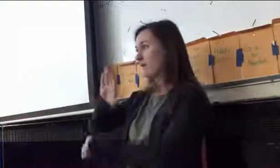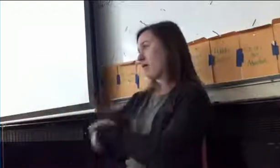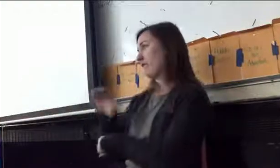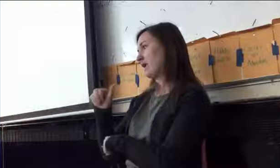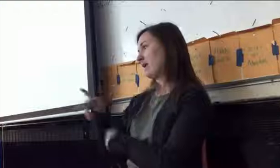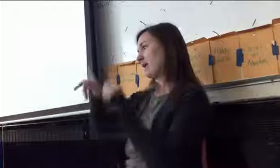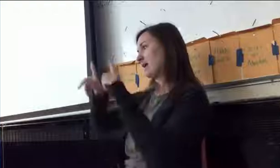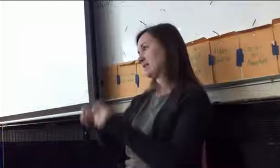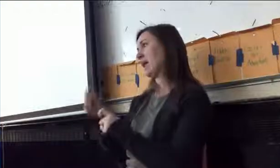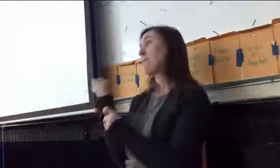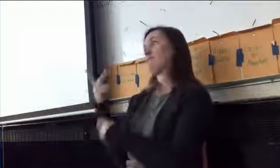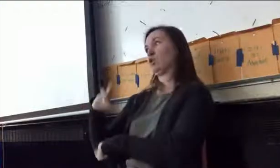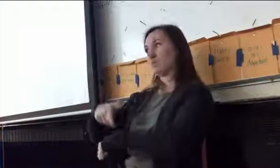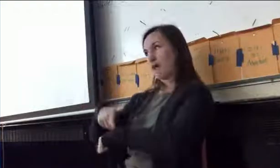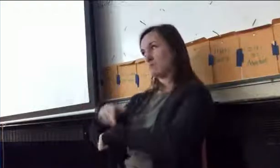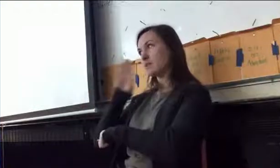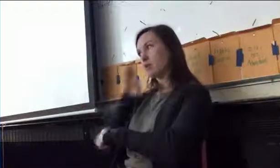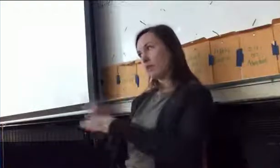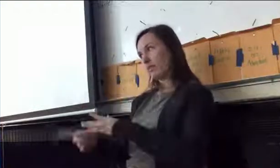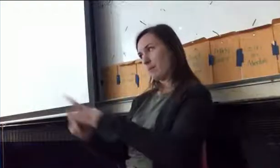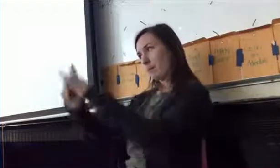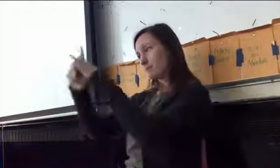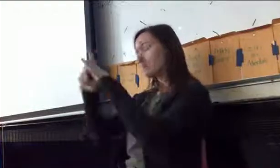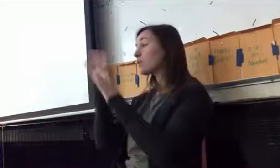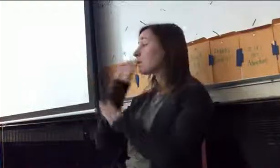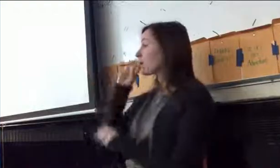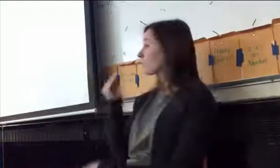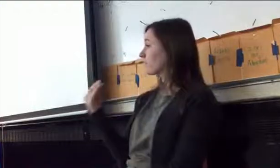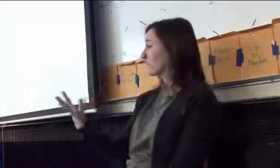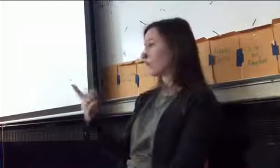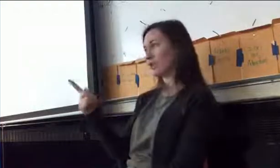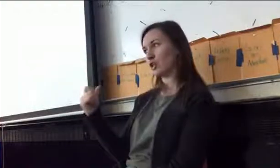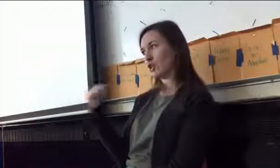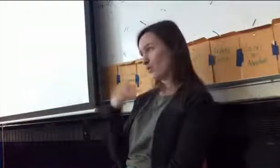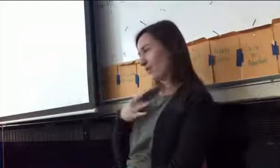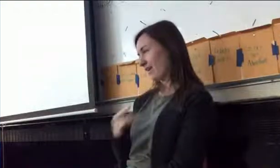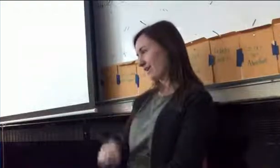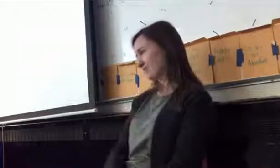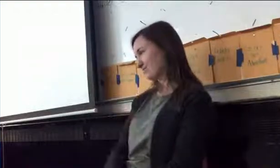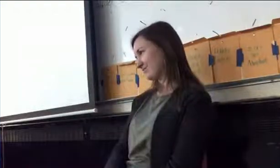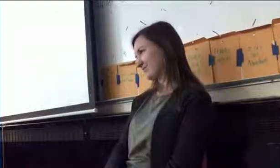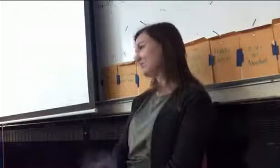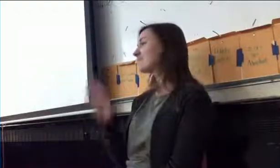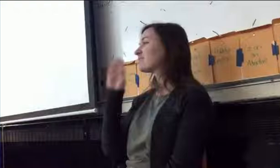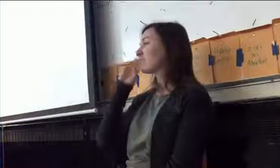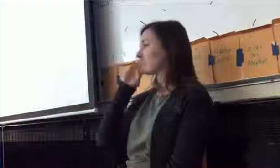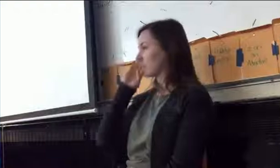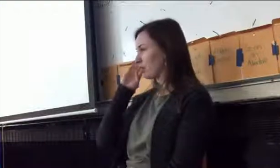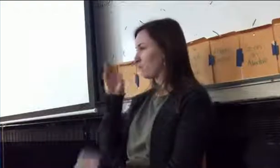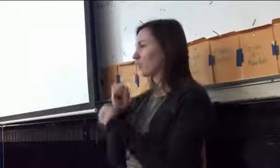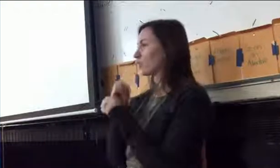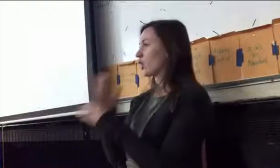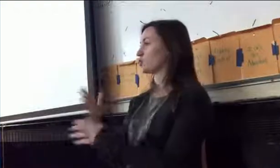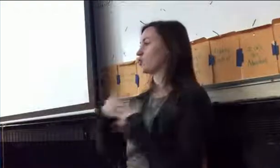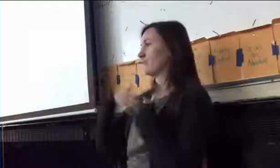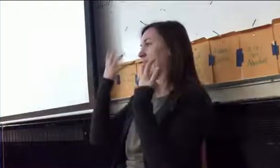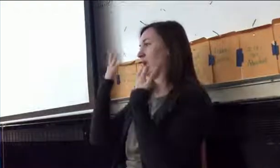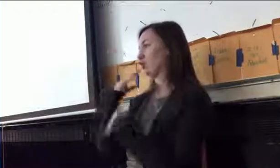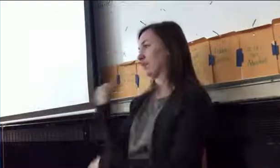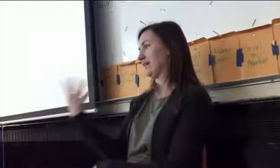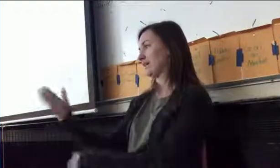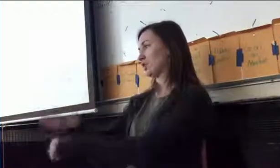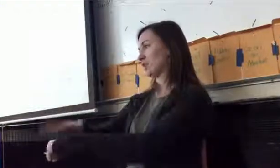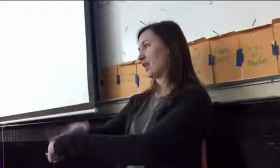year. Okay? And I will let you know that you're not going to like it. It's going to make you possibly angry. And I'm just letting you